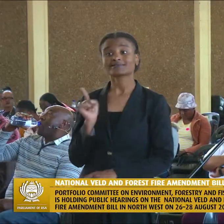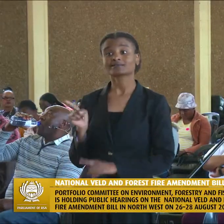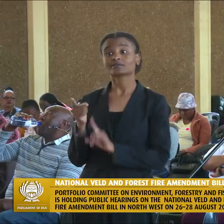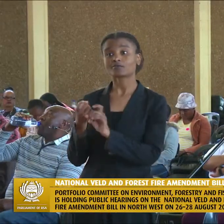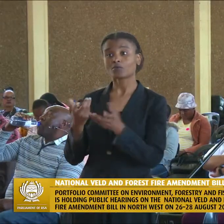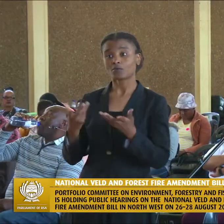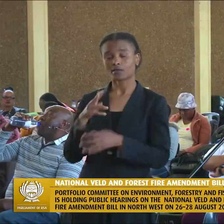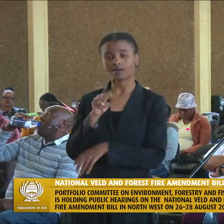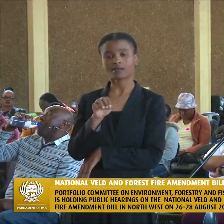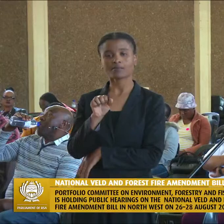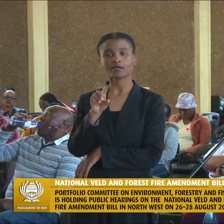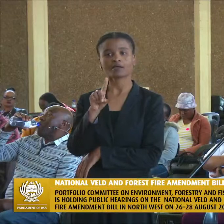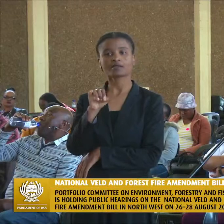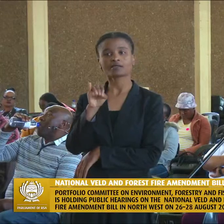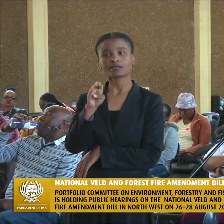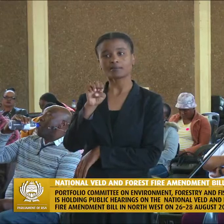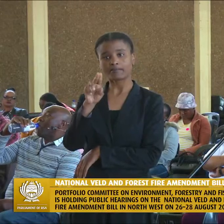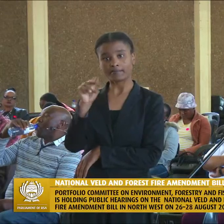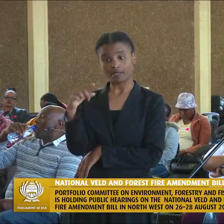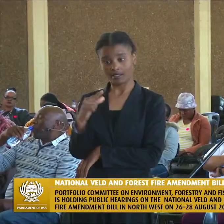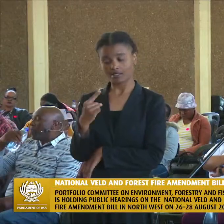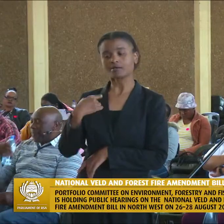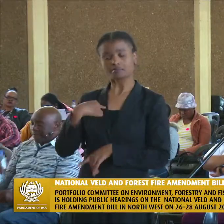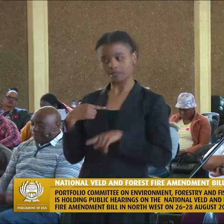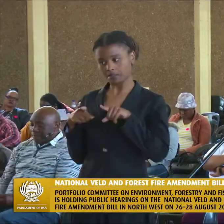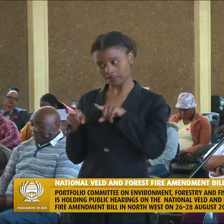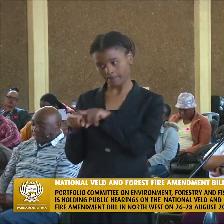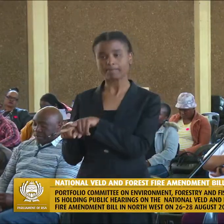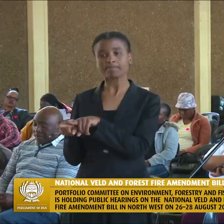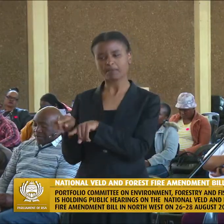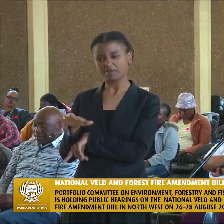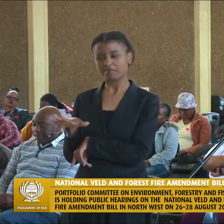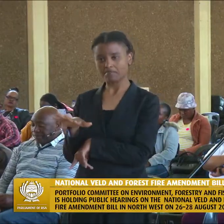from maddie being as well as i am from madison